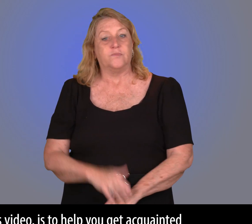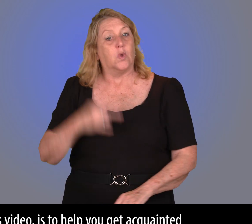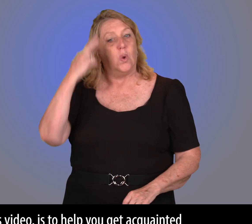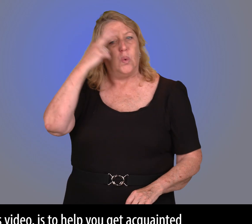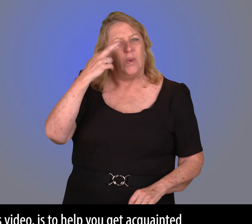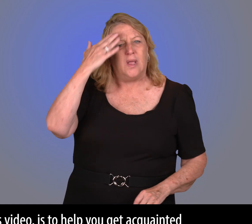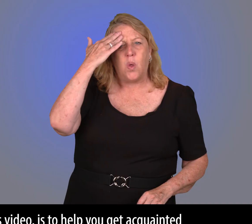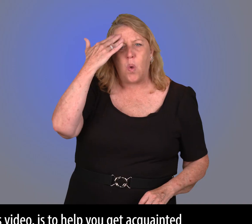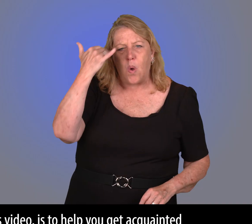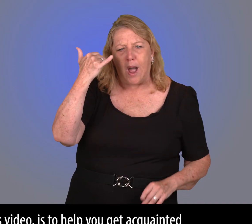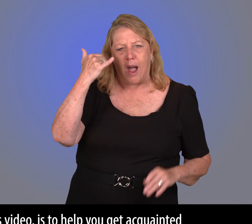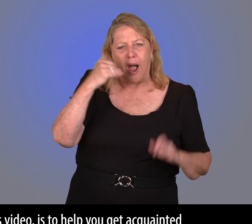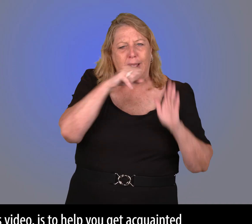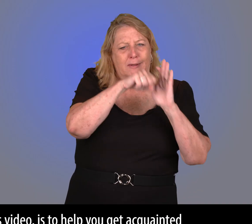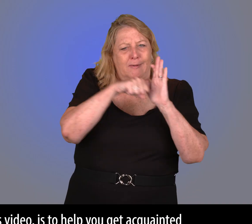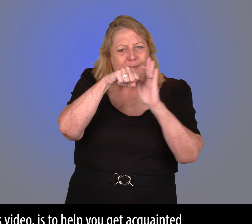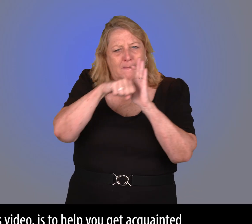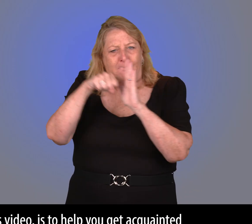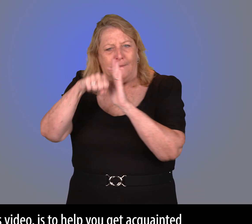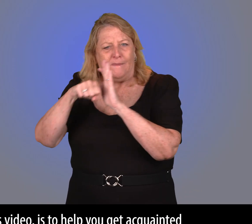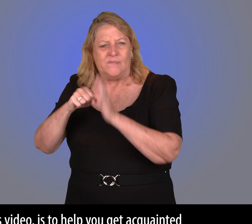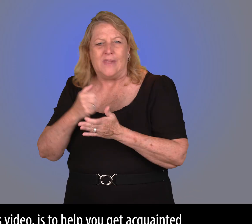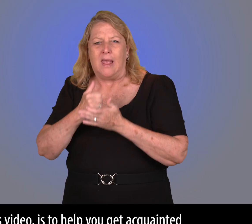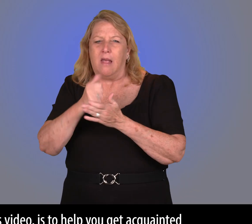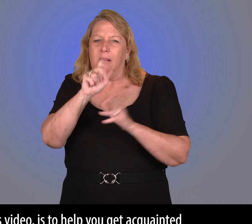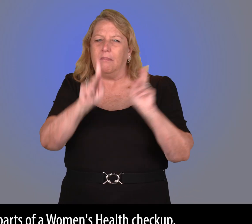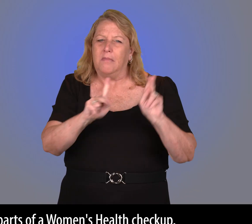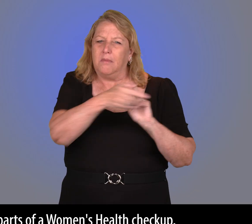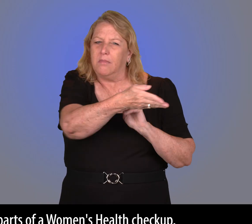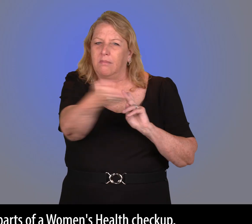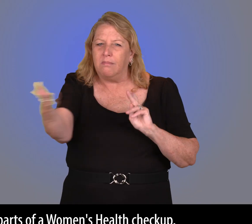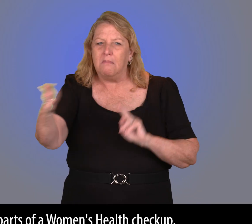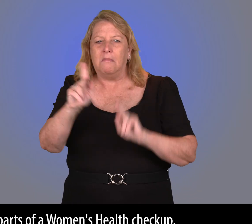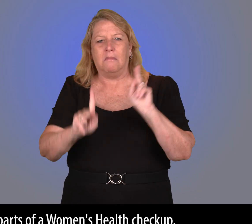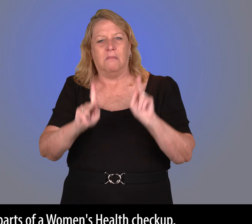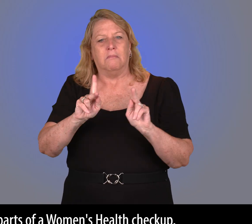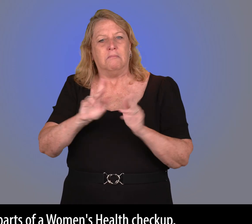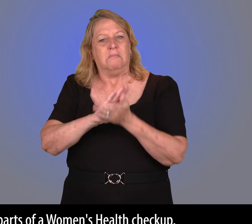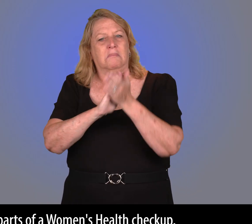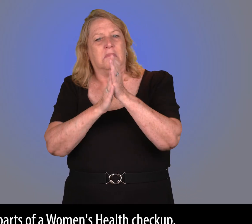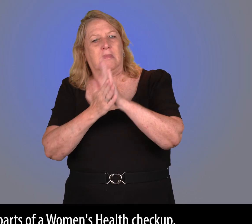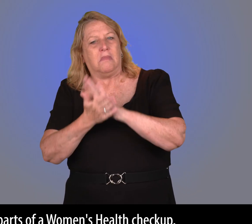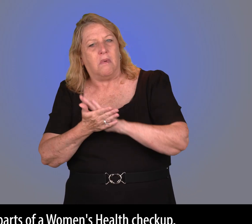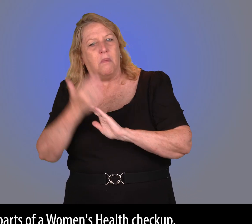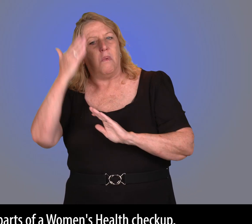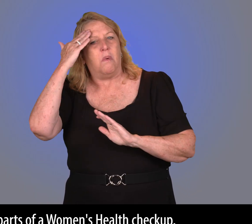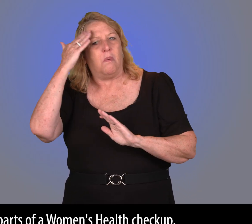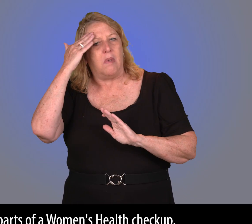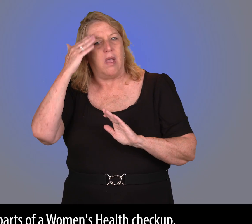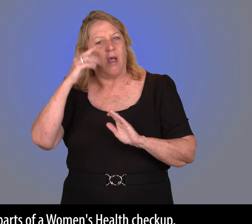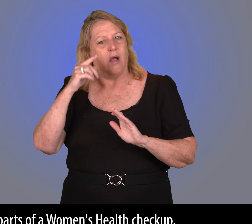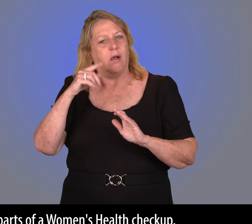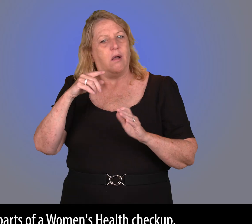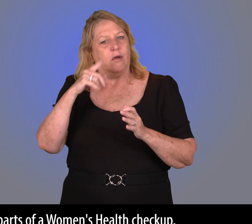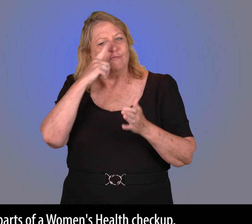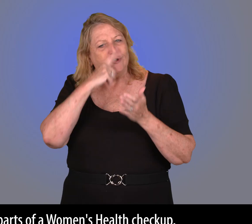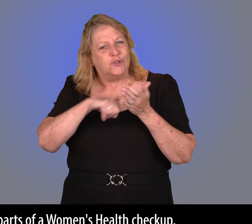The purpose of this video is to help you get acquainted with the various parts of a woman's health checkup and